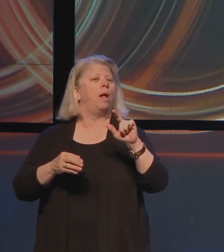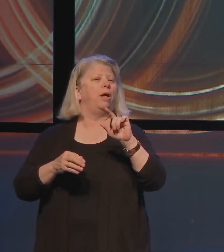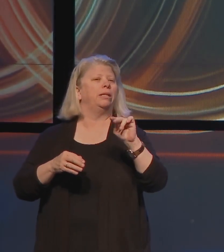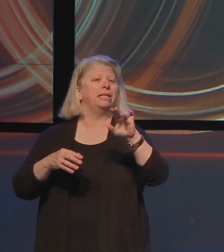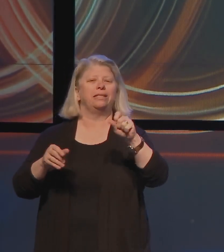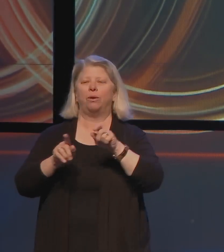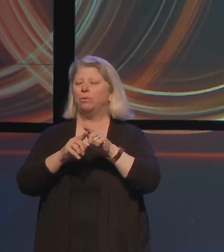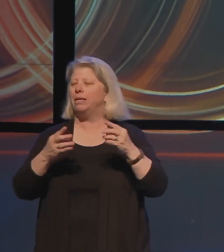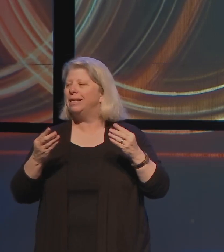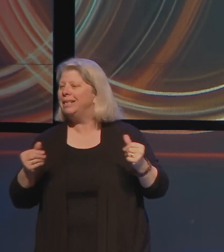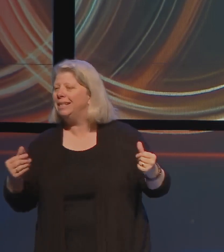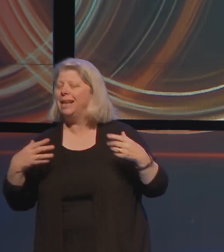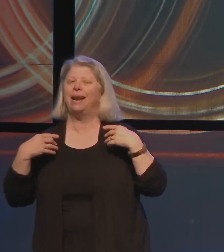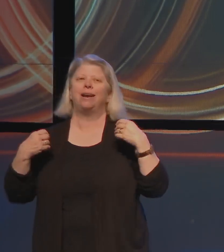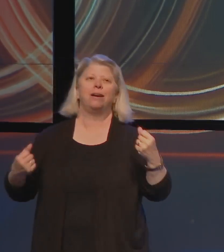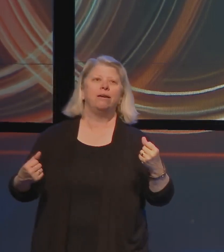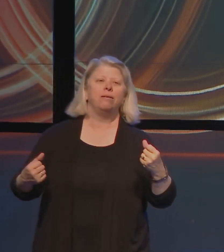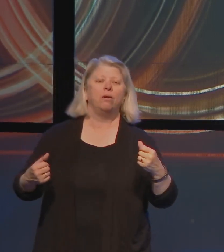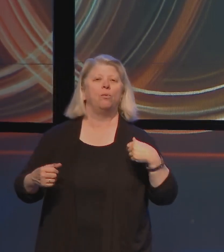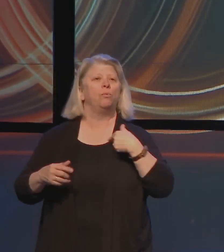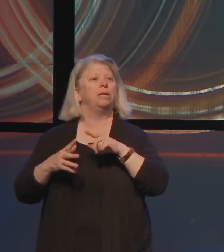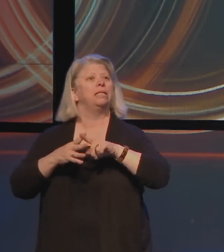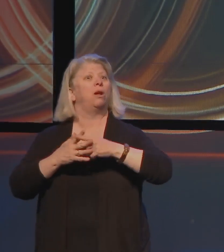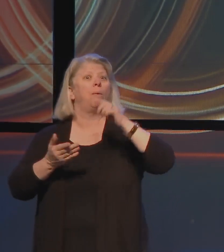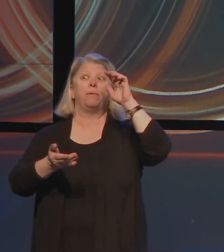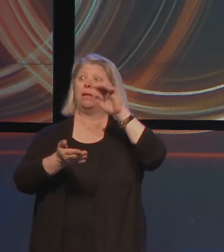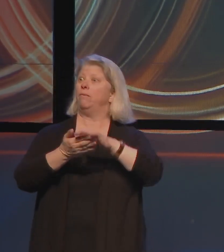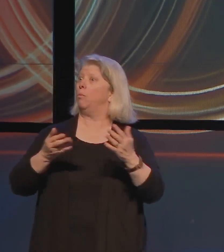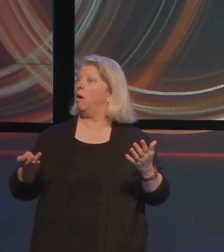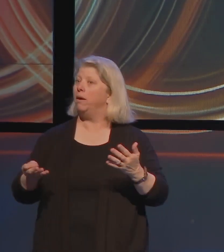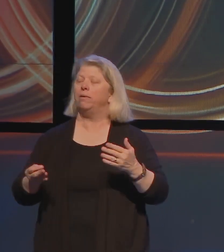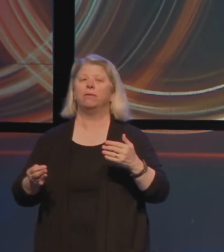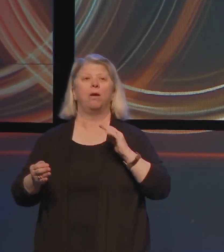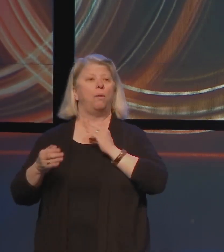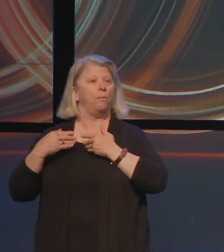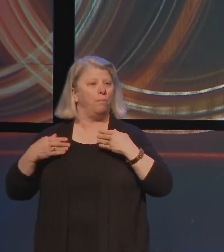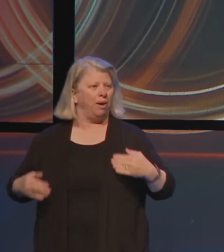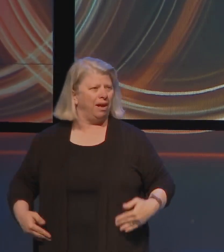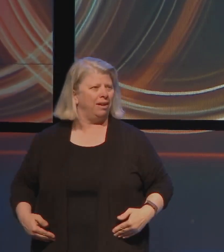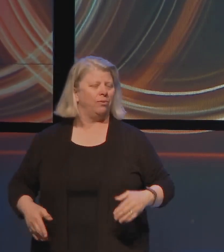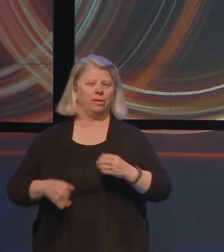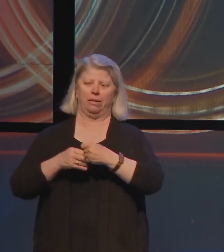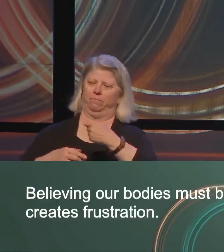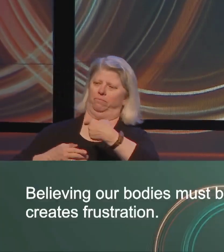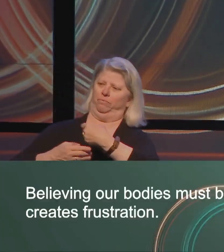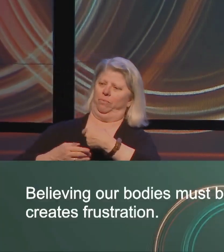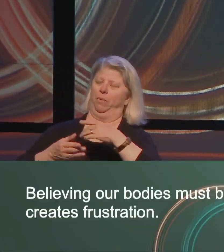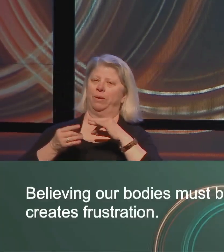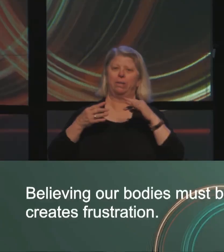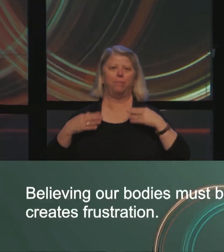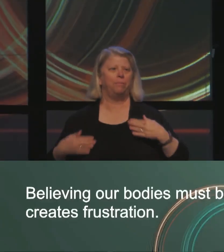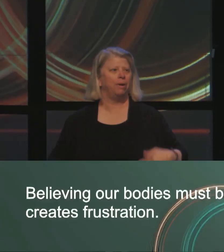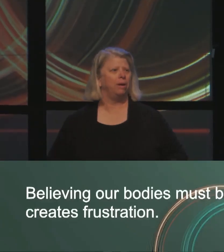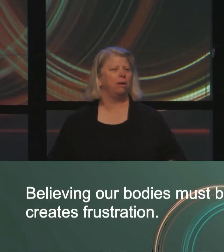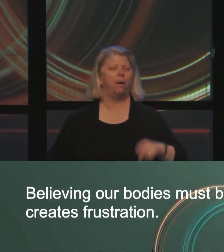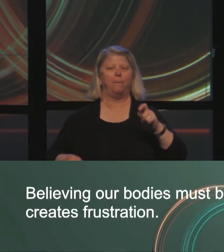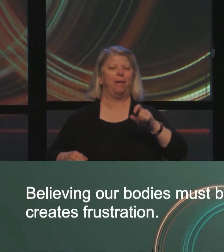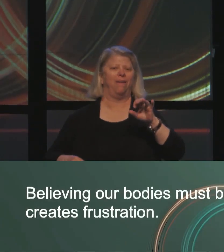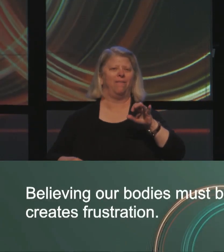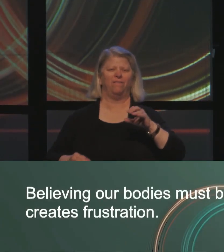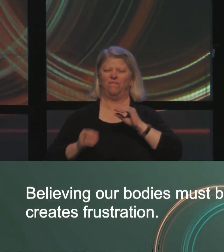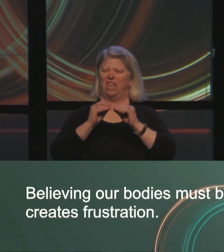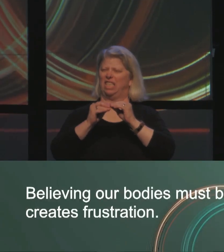and healing and health is that we start to believe that our bodies, we get these messages that our bodies need to be